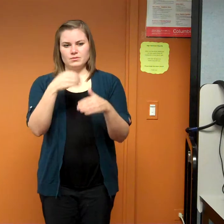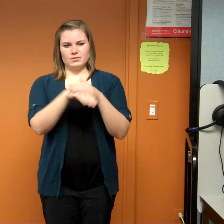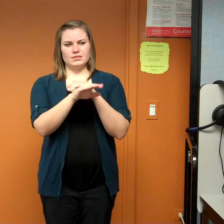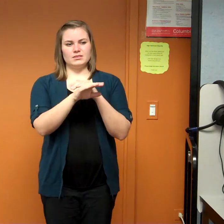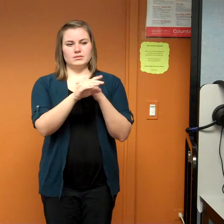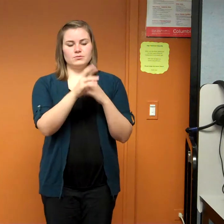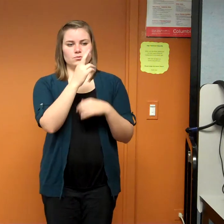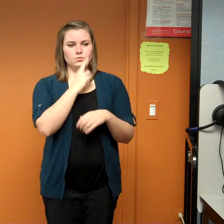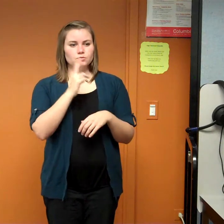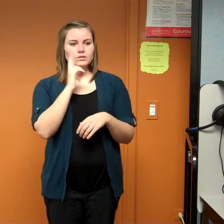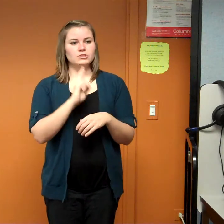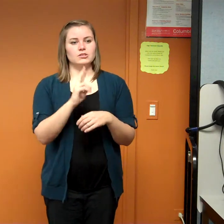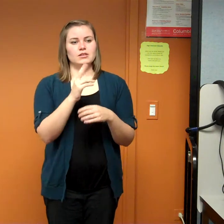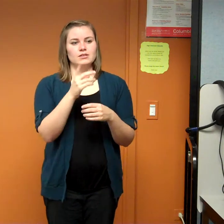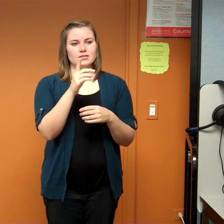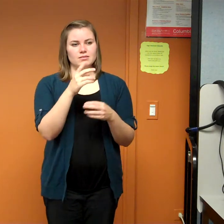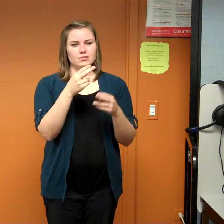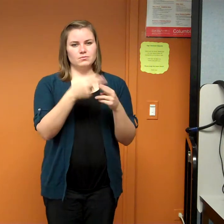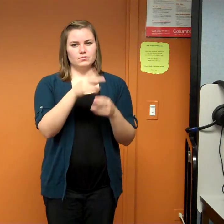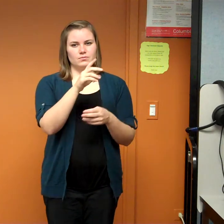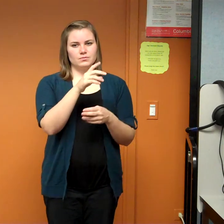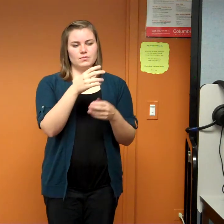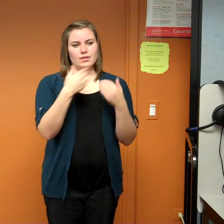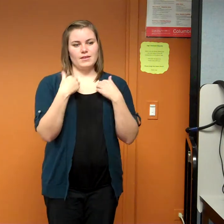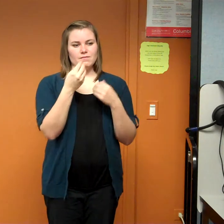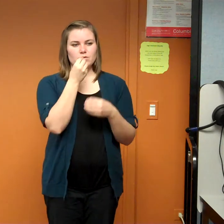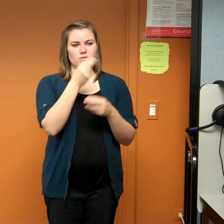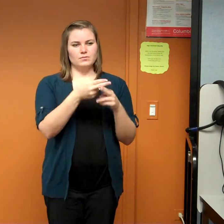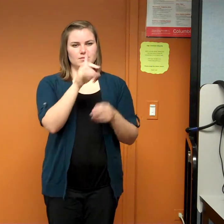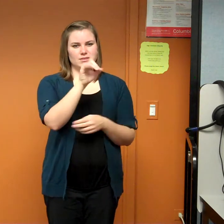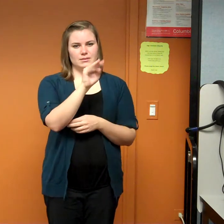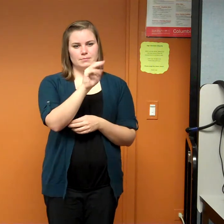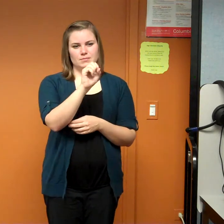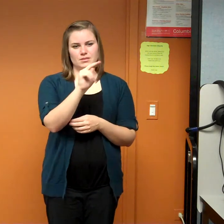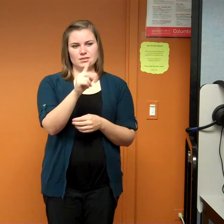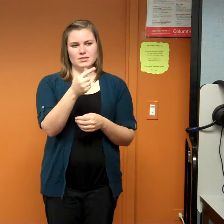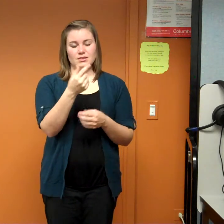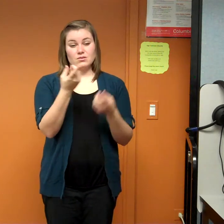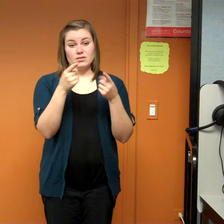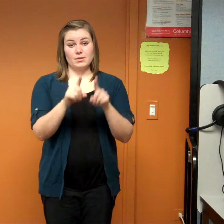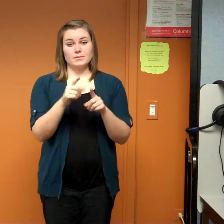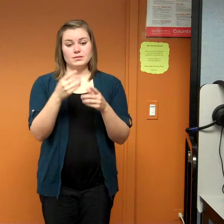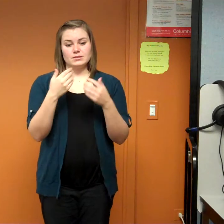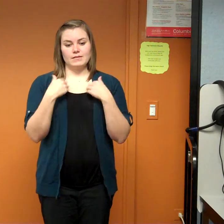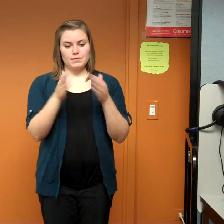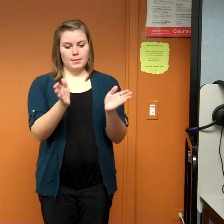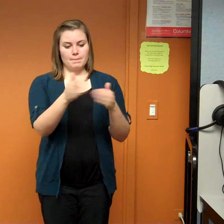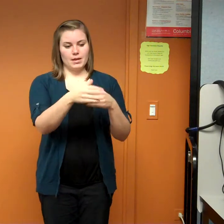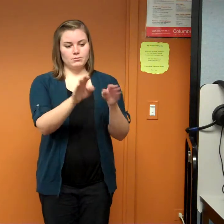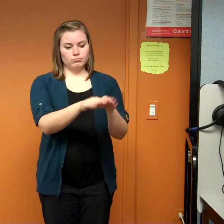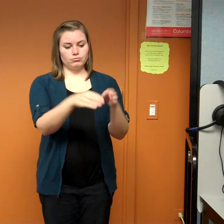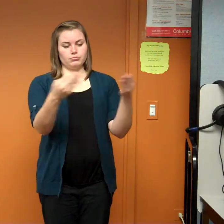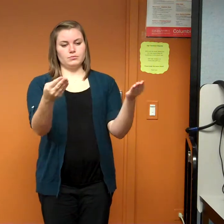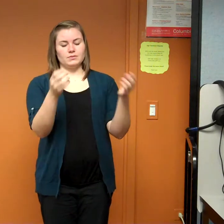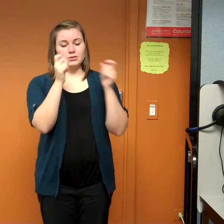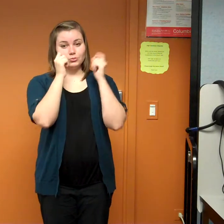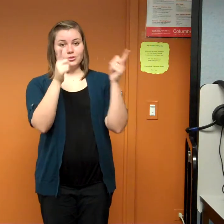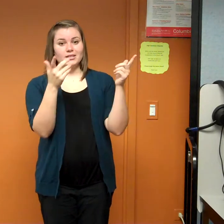And dim sum, I don't know if you know, it's kind of like surprises, like they just bring out boxes and then they open up the hot boxes, and you get to see